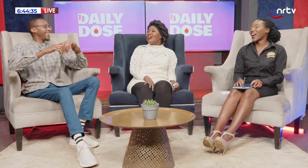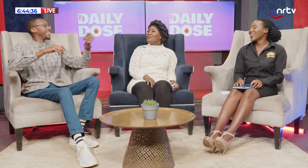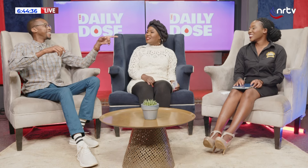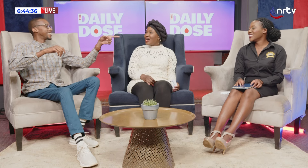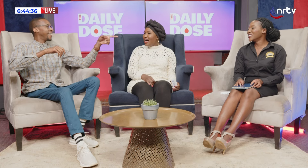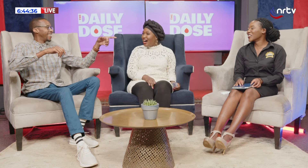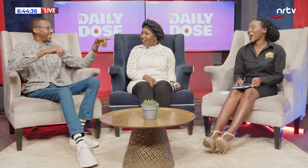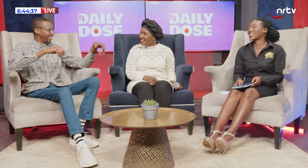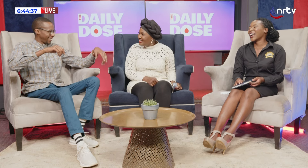Electricity.